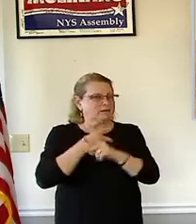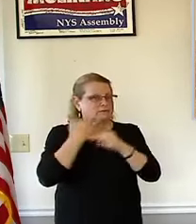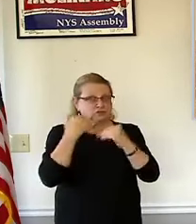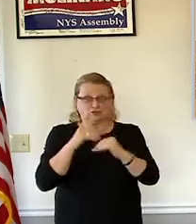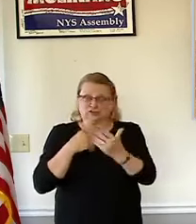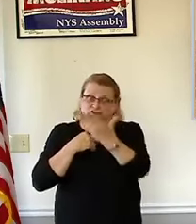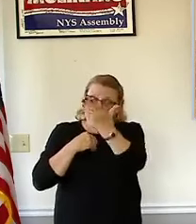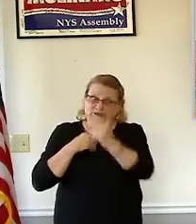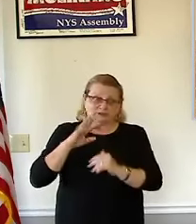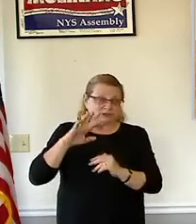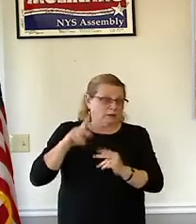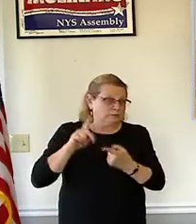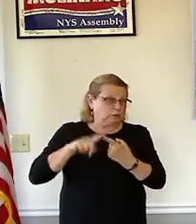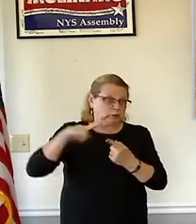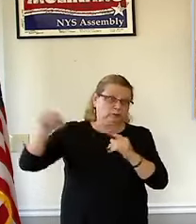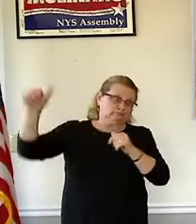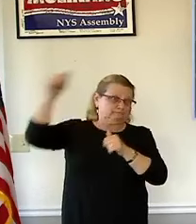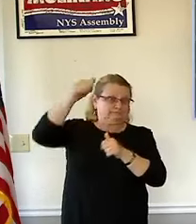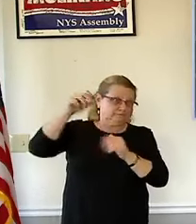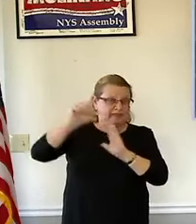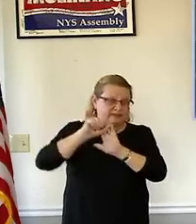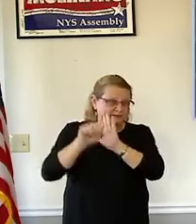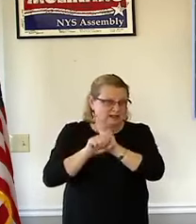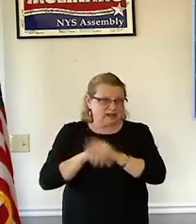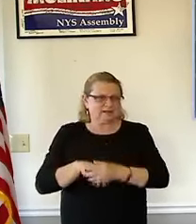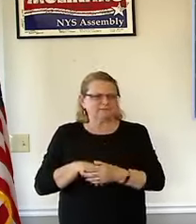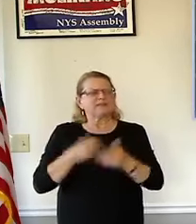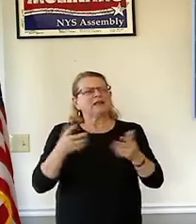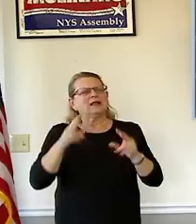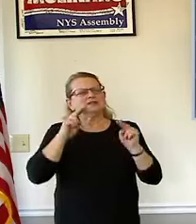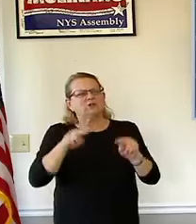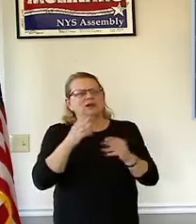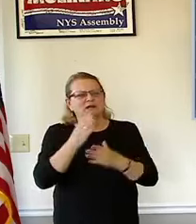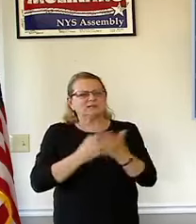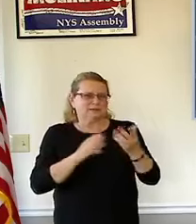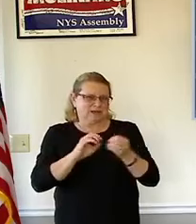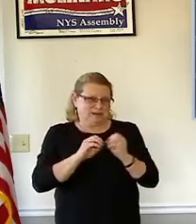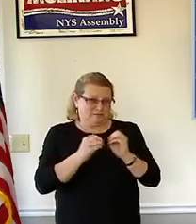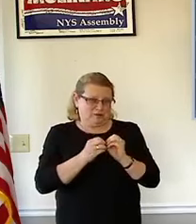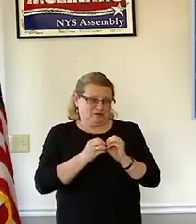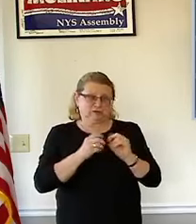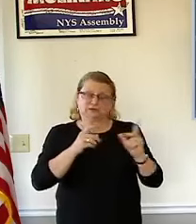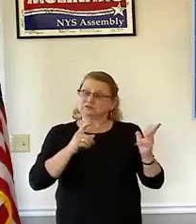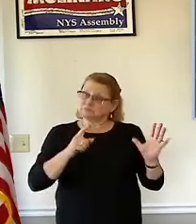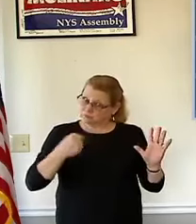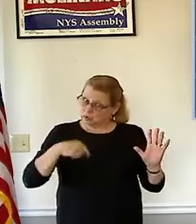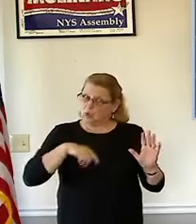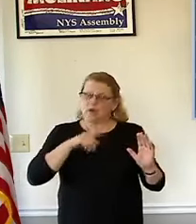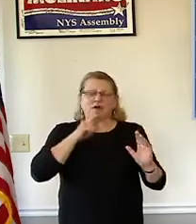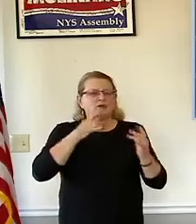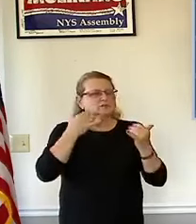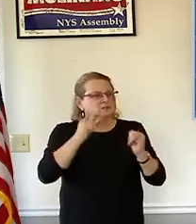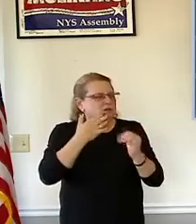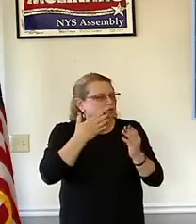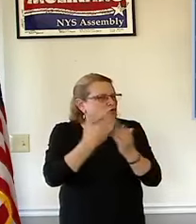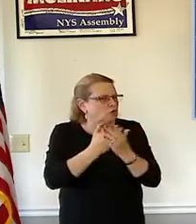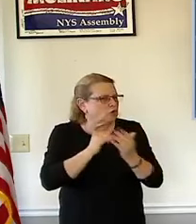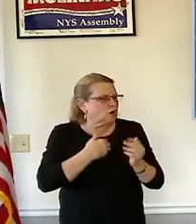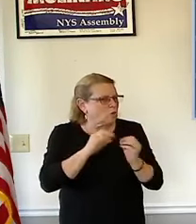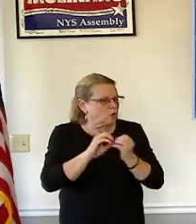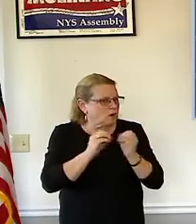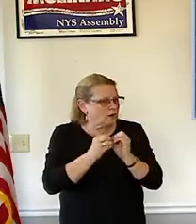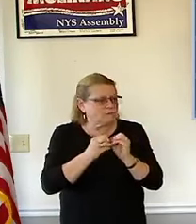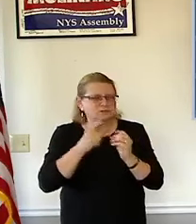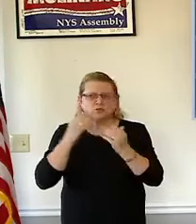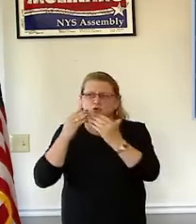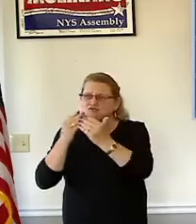so you know where we are. As we've said over these last few weeks, we are trending in the right directions. We're grateful to residents for